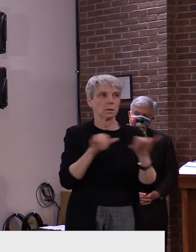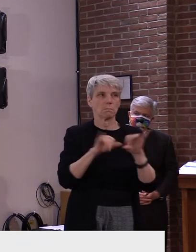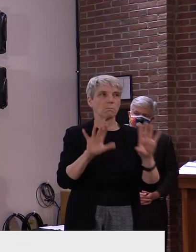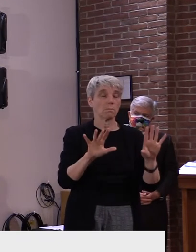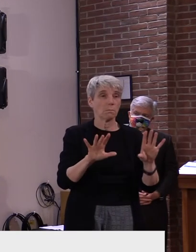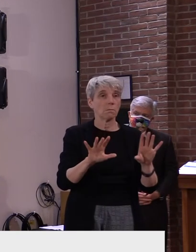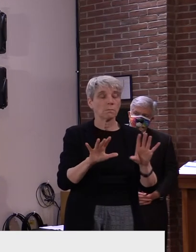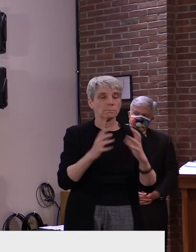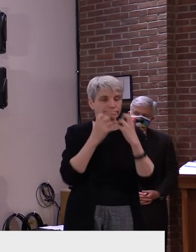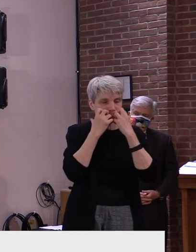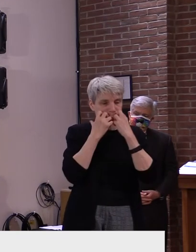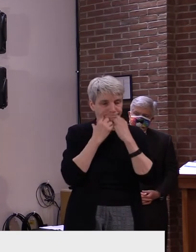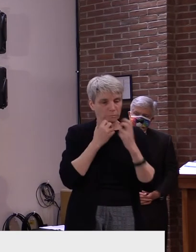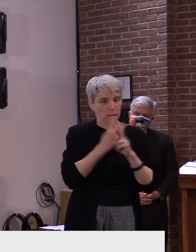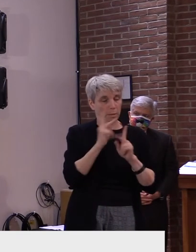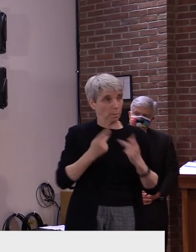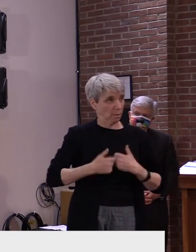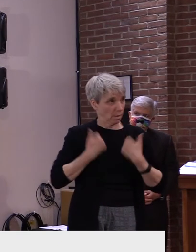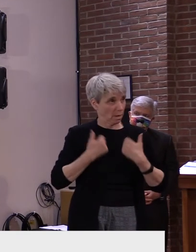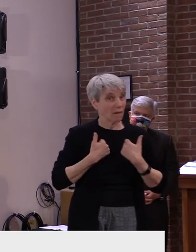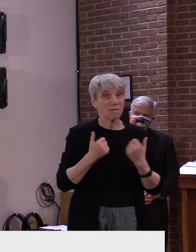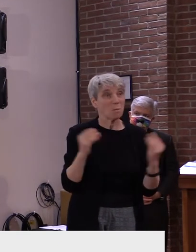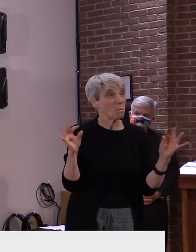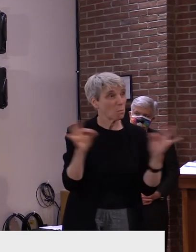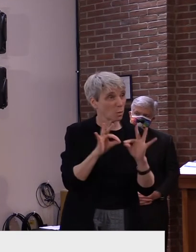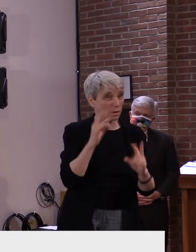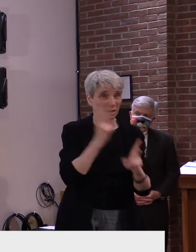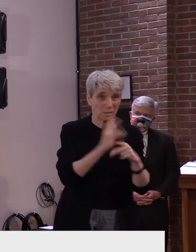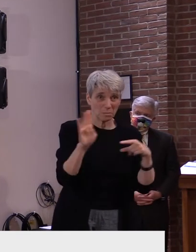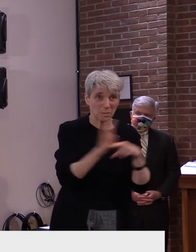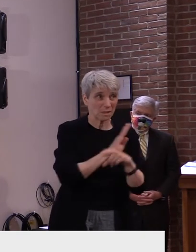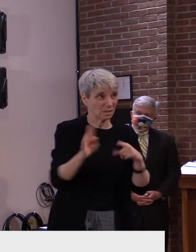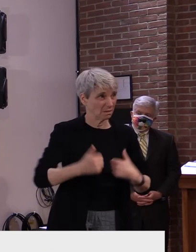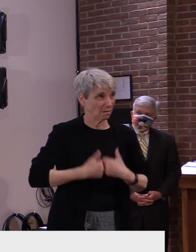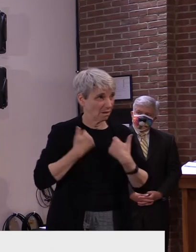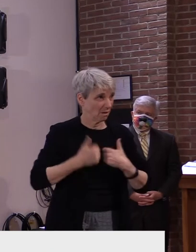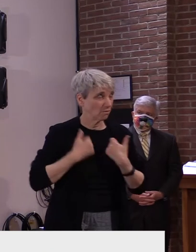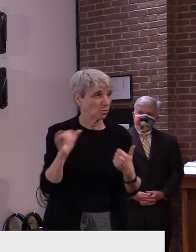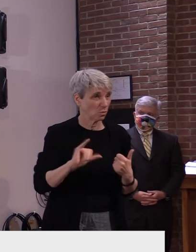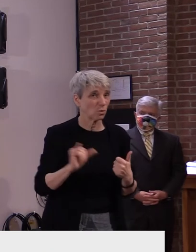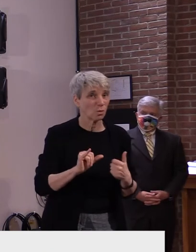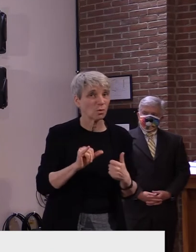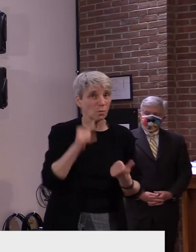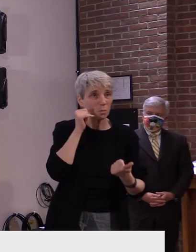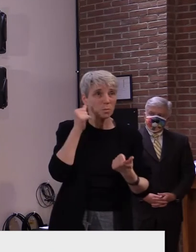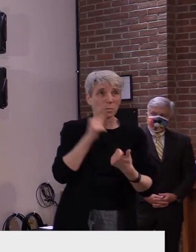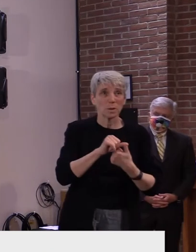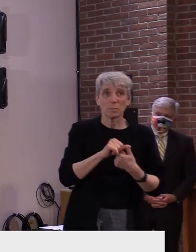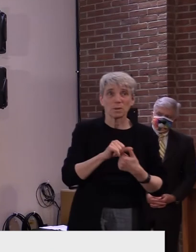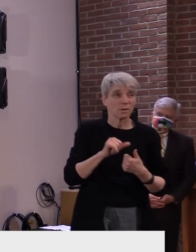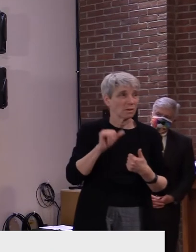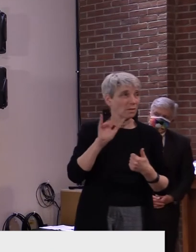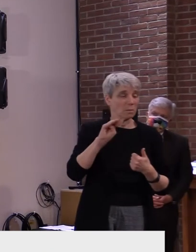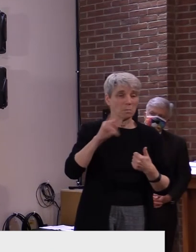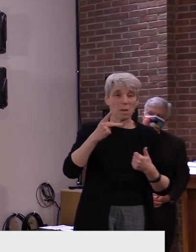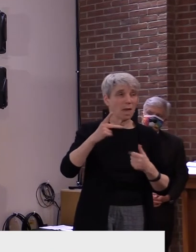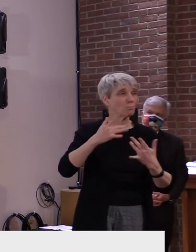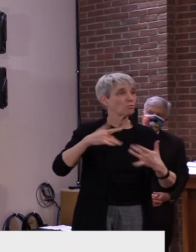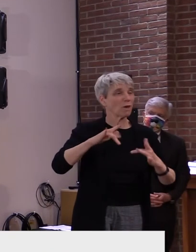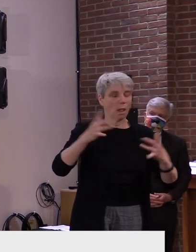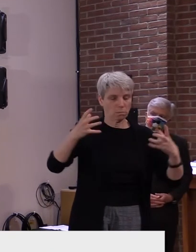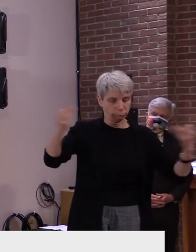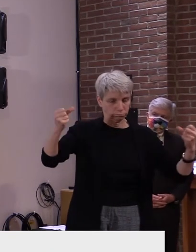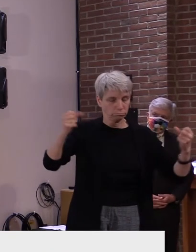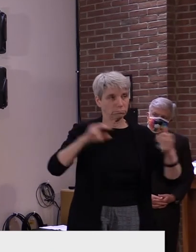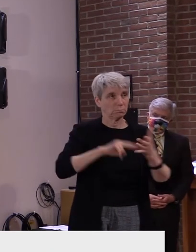businesses whole as well and that's going to be really important because the restrictions the travel restrictions that we're putting into place